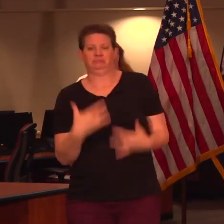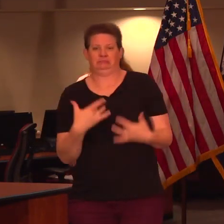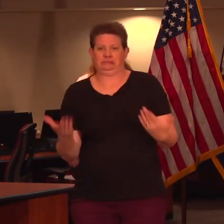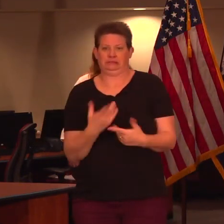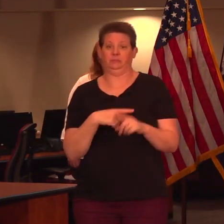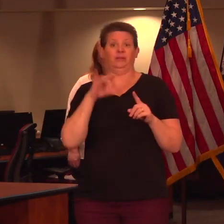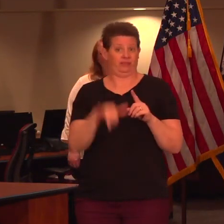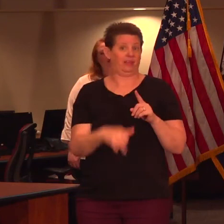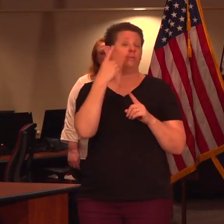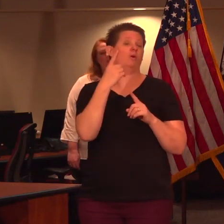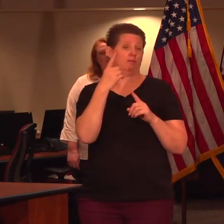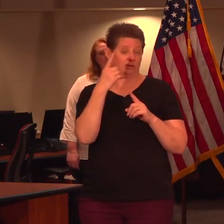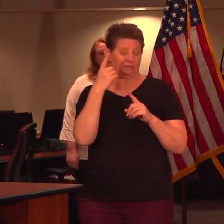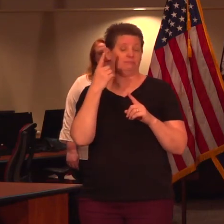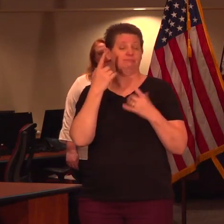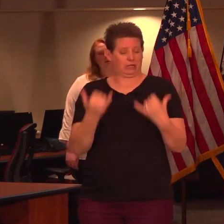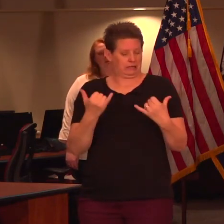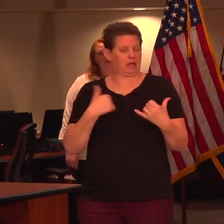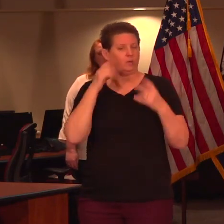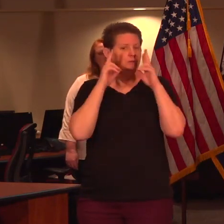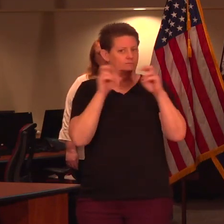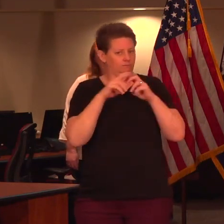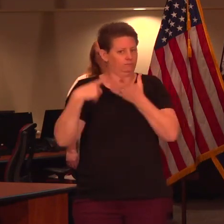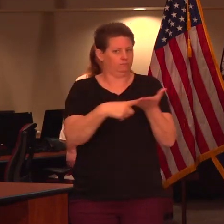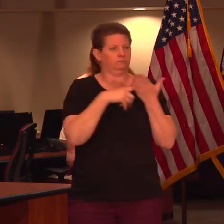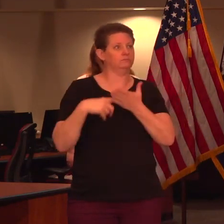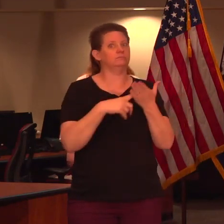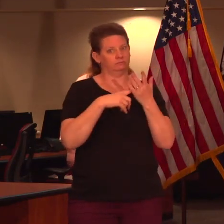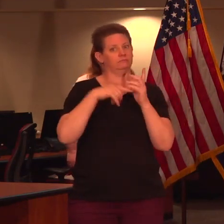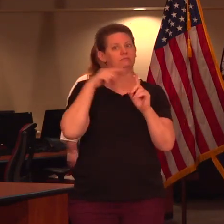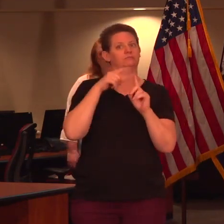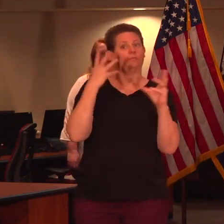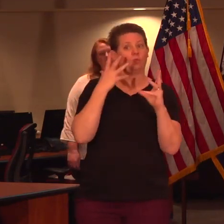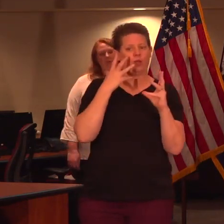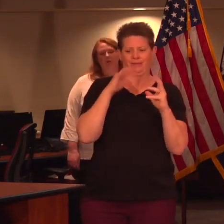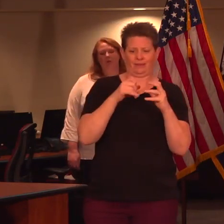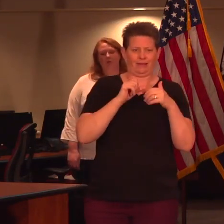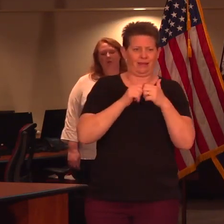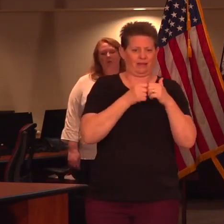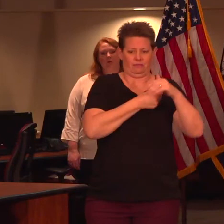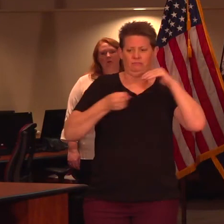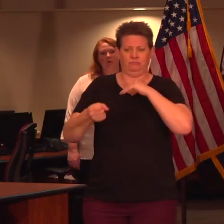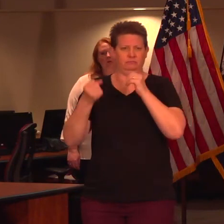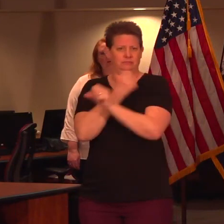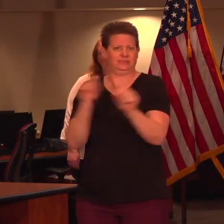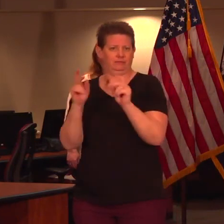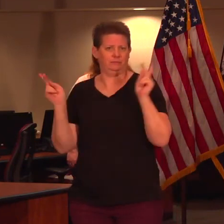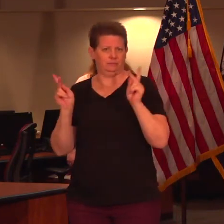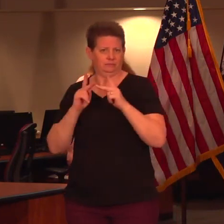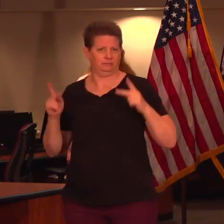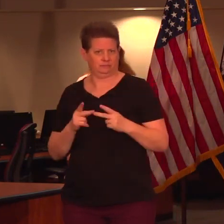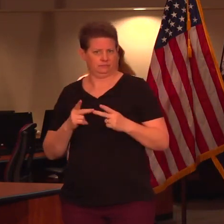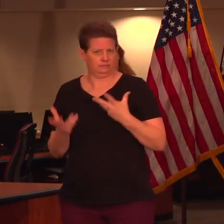But that's one of the areas that we're taking a look at right now, and one of the key areas is the sheltering piece, how we would work that piece as